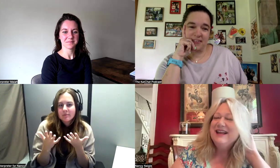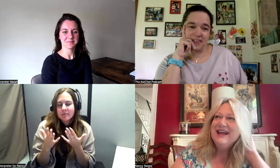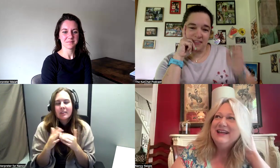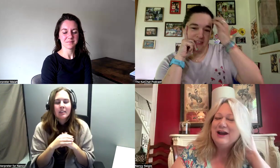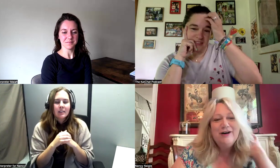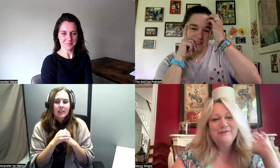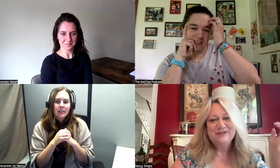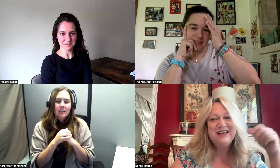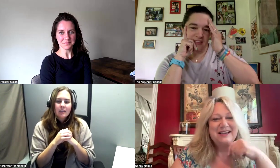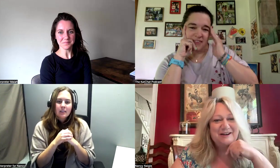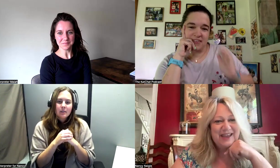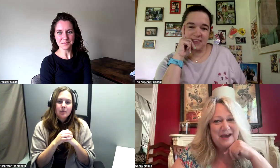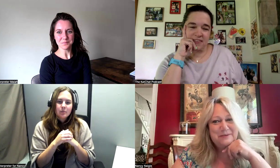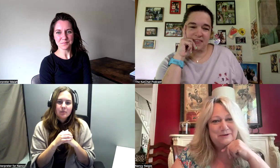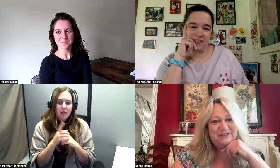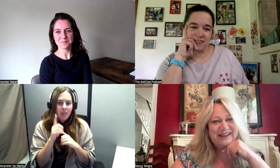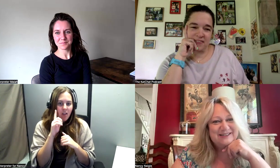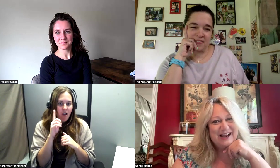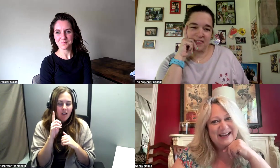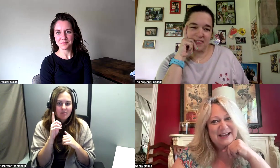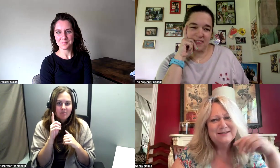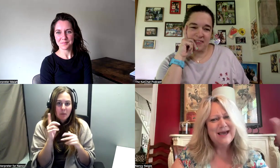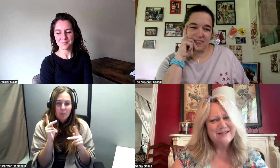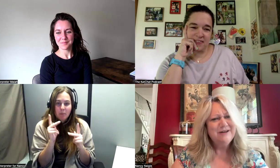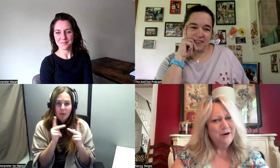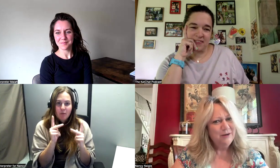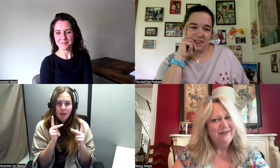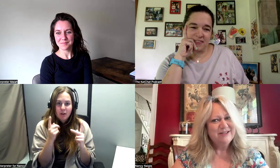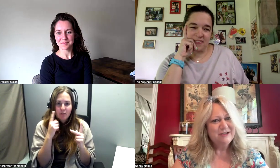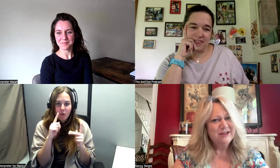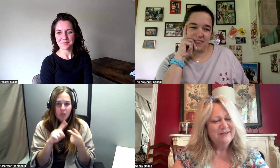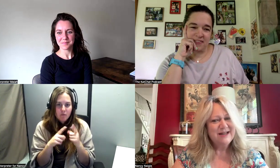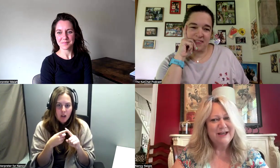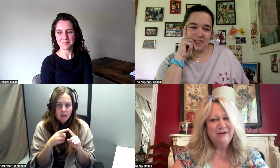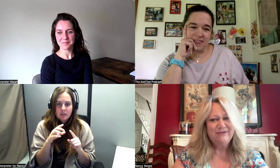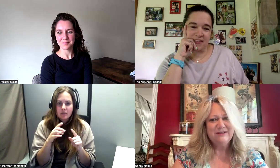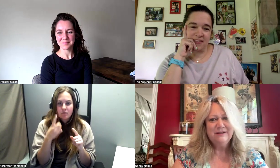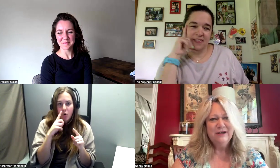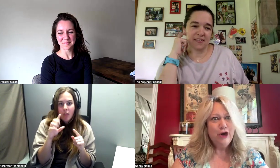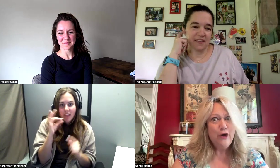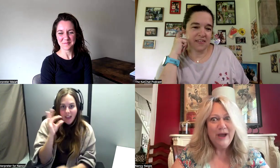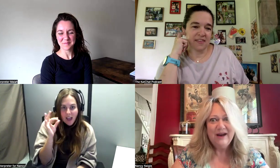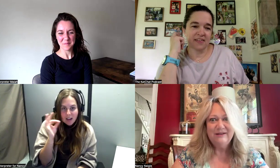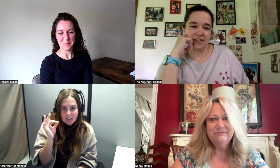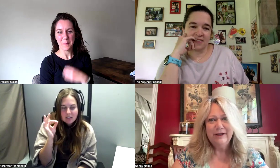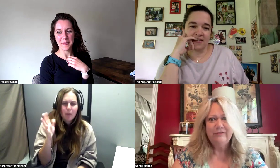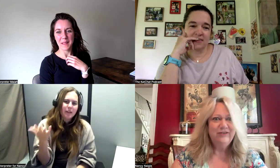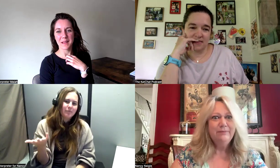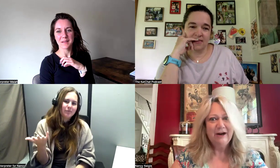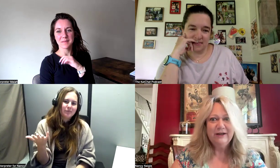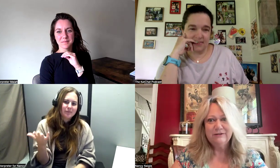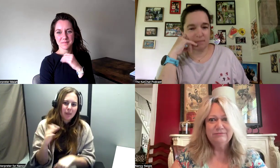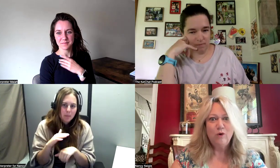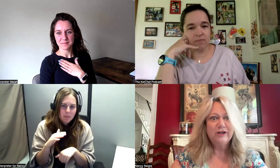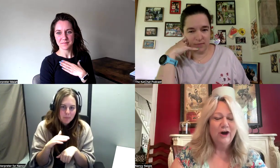it yeah, I thought, well, taking care of a cat would be perfect, right? Because cats don't need a whole lot of attention. It's not like you have to know how to, feed